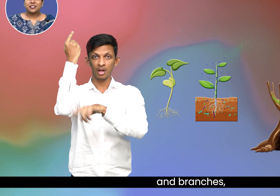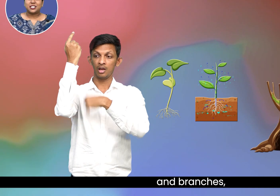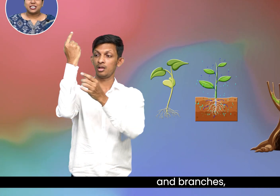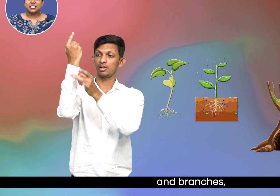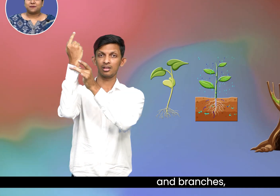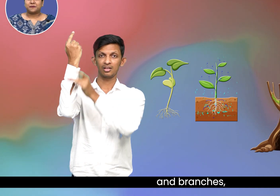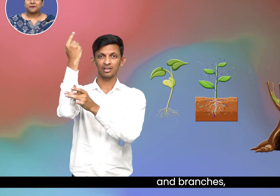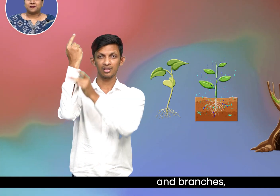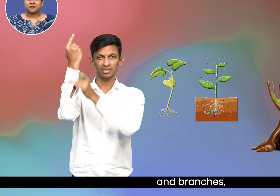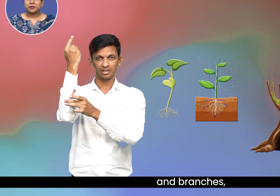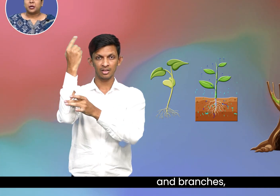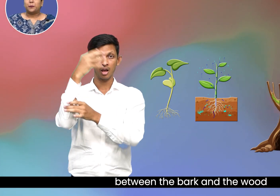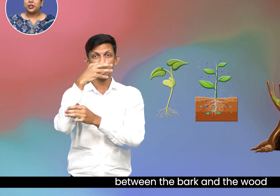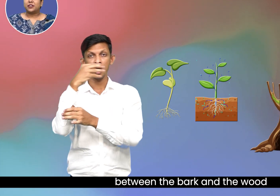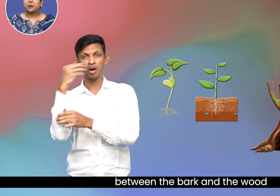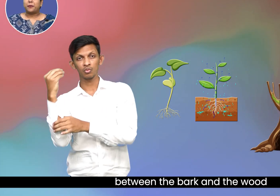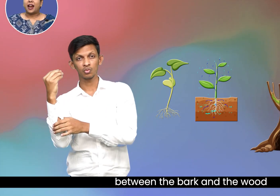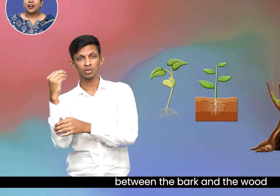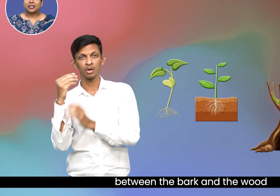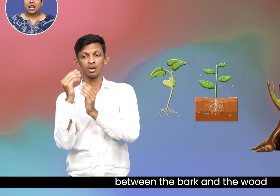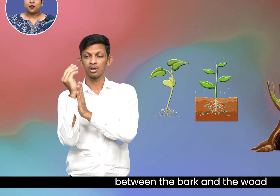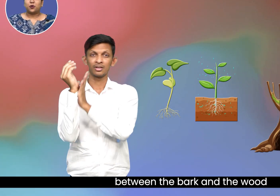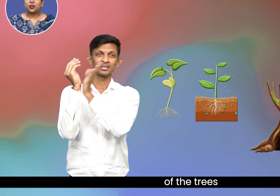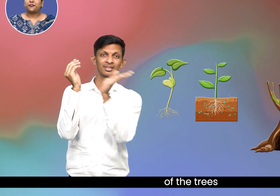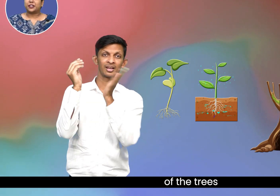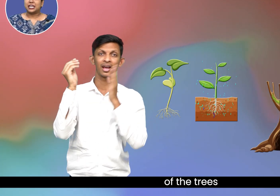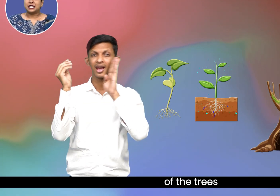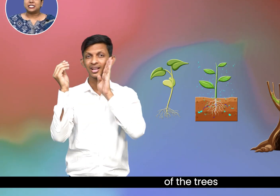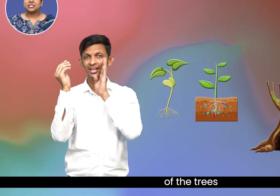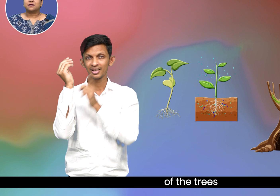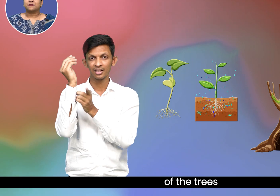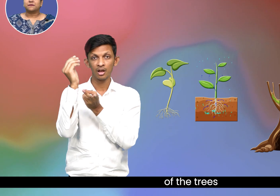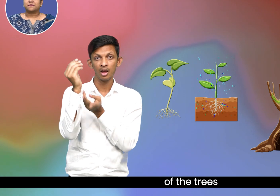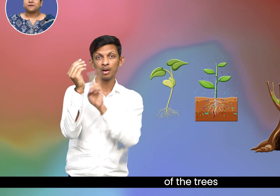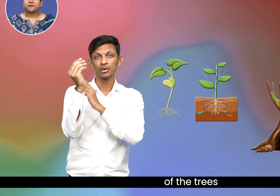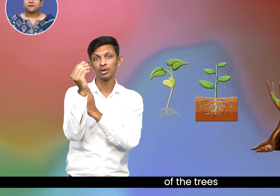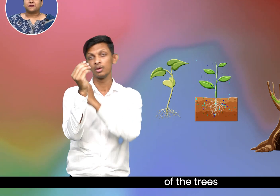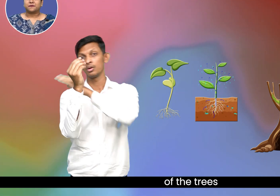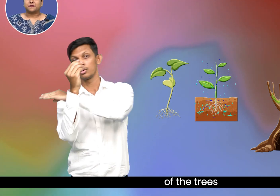and branches between the bark and wood of trees.